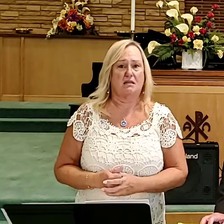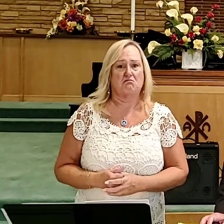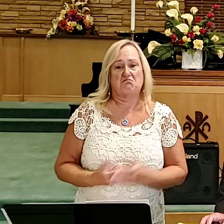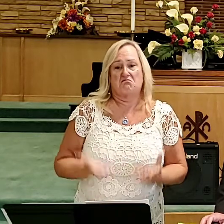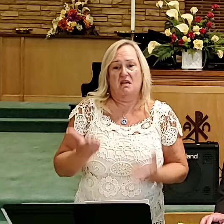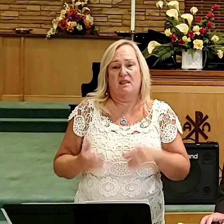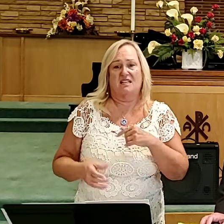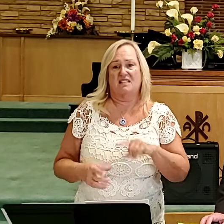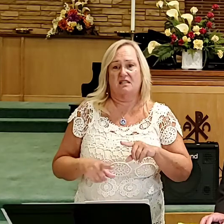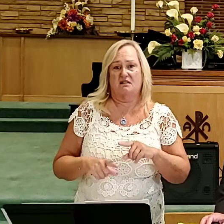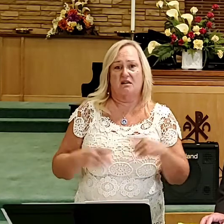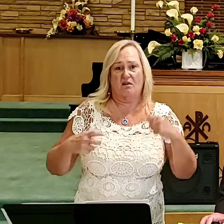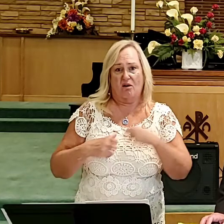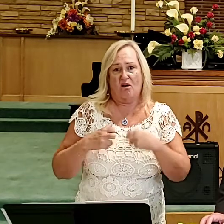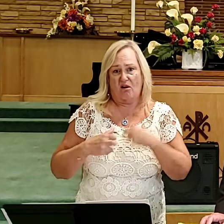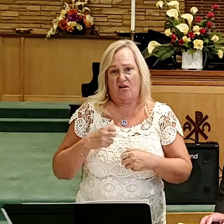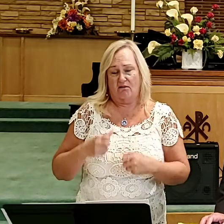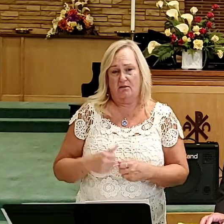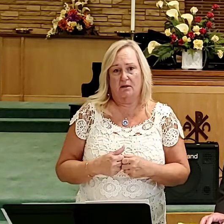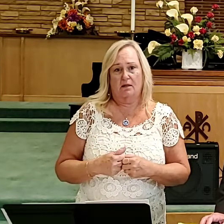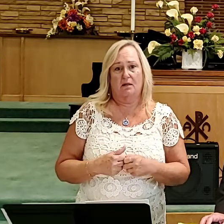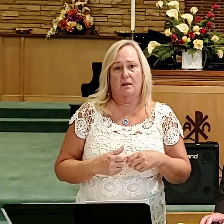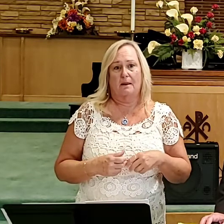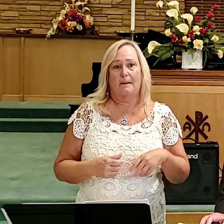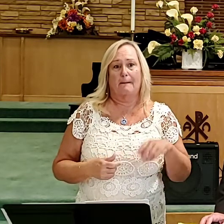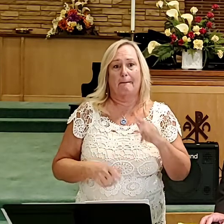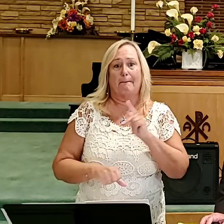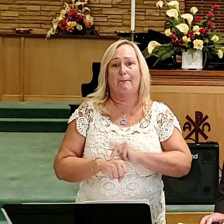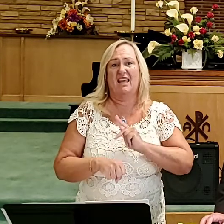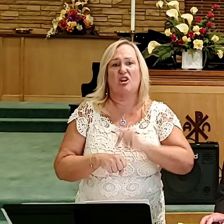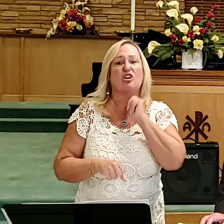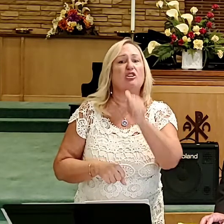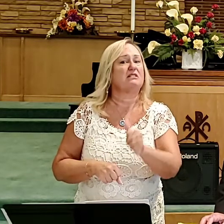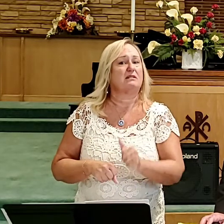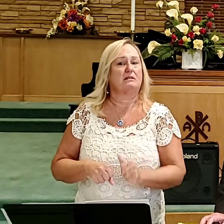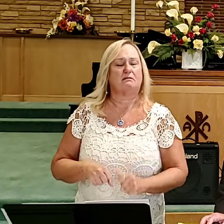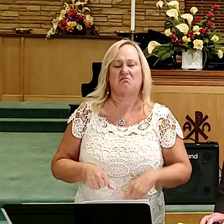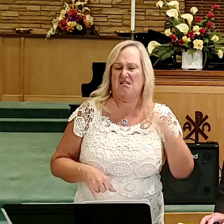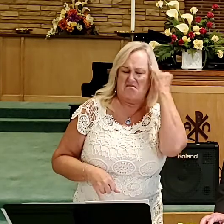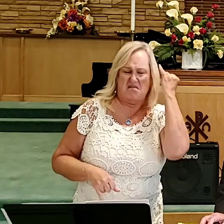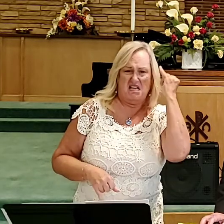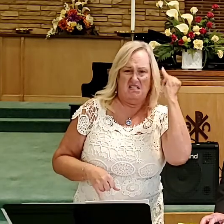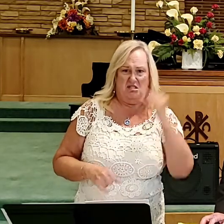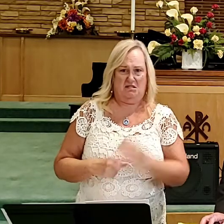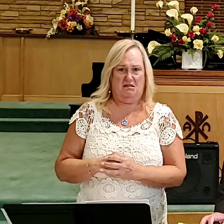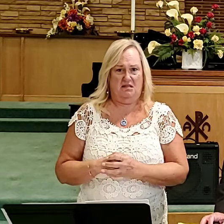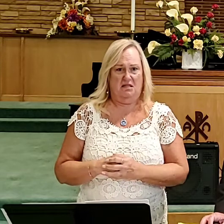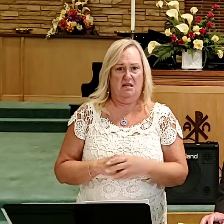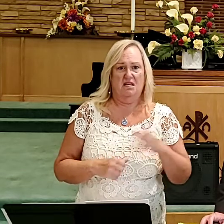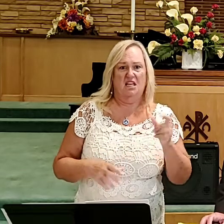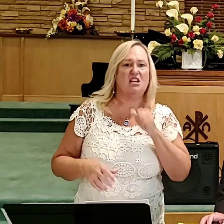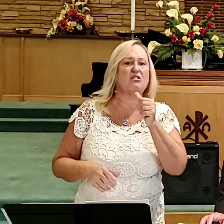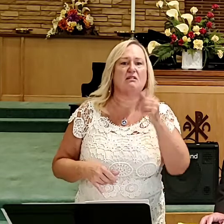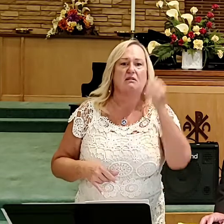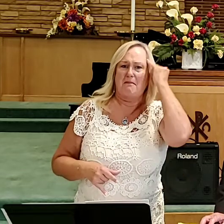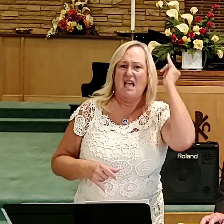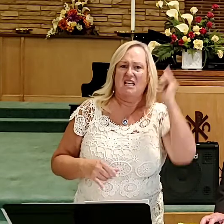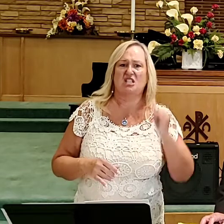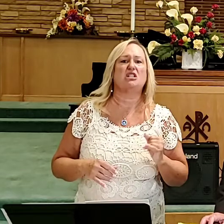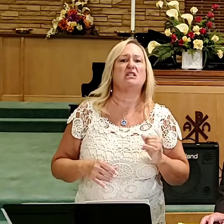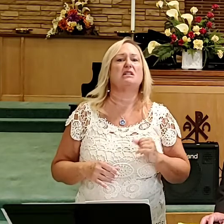Perhaps that's the difficulty. Peter couldn't imagine. He couldn't imagine